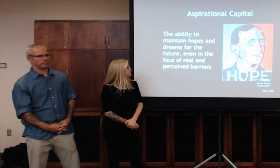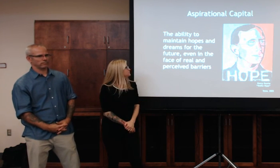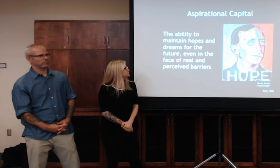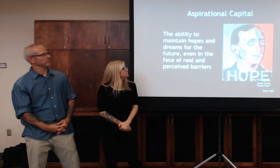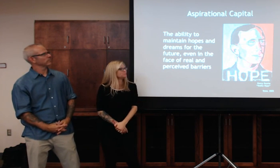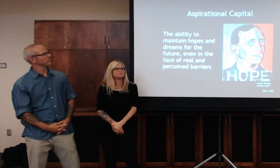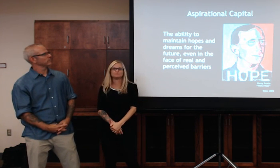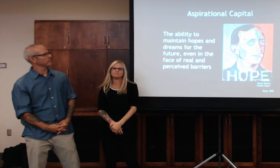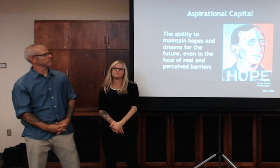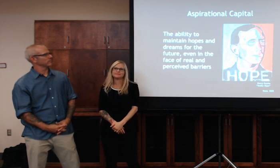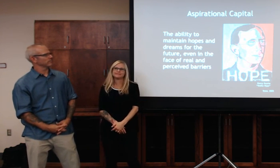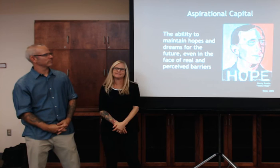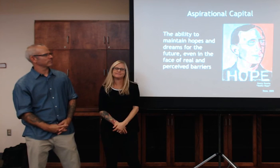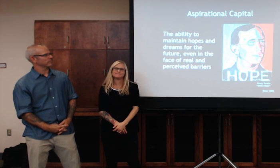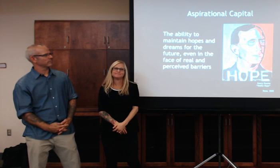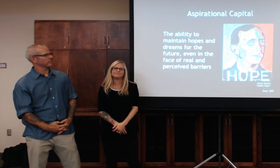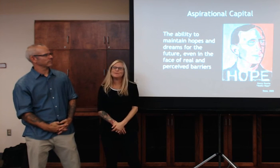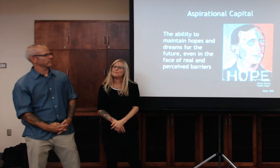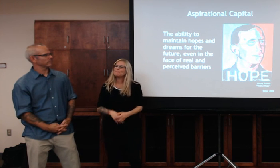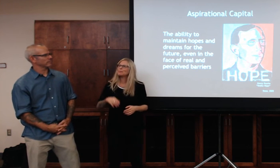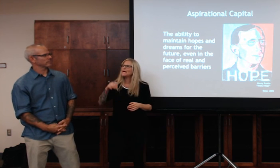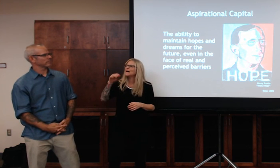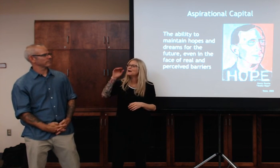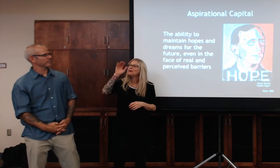Two more areas left. So just bear with me here.